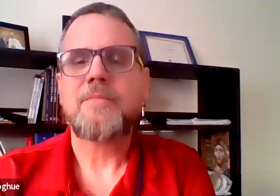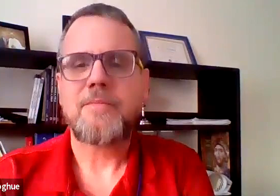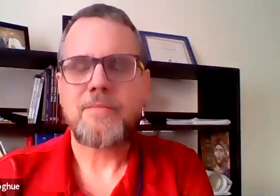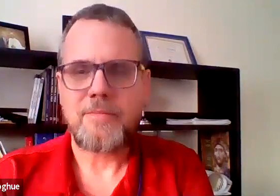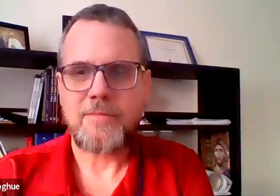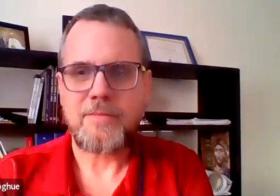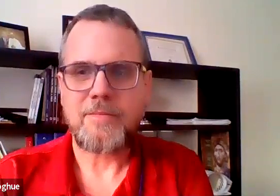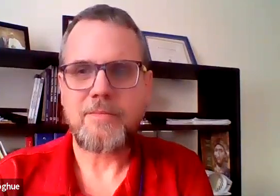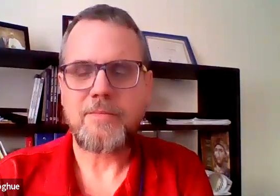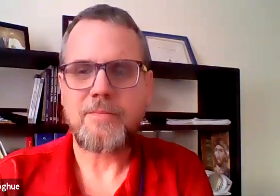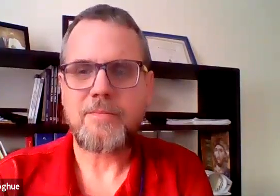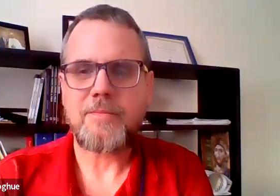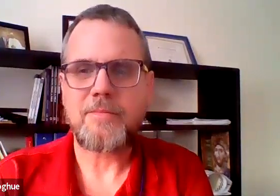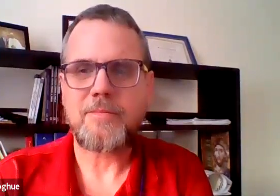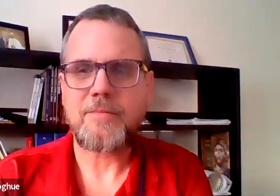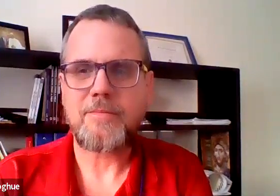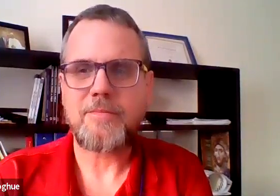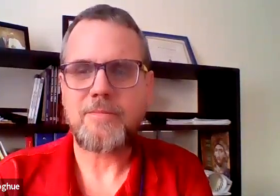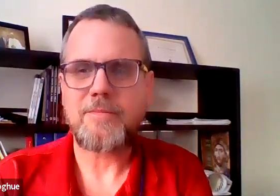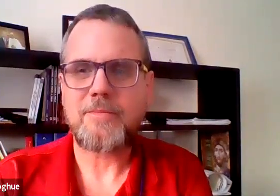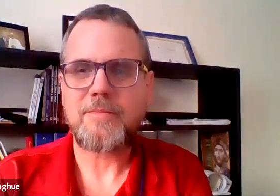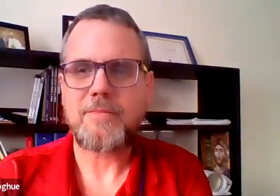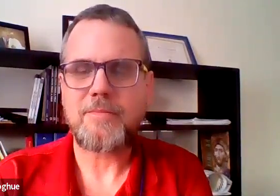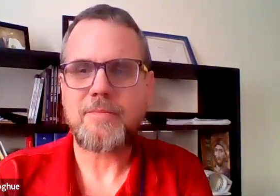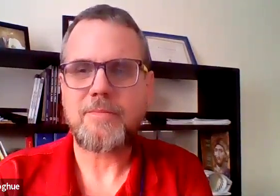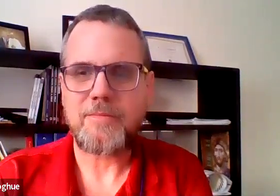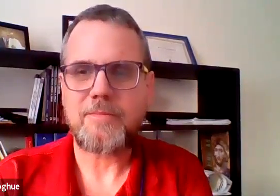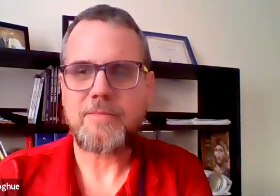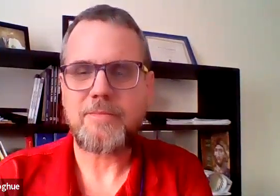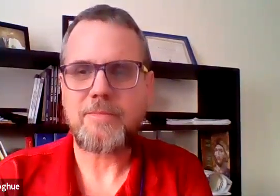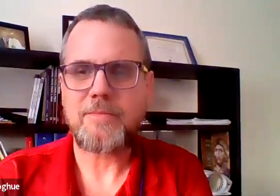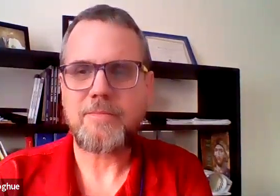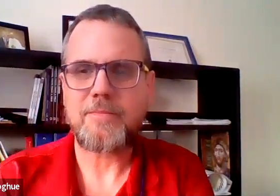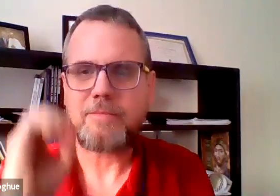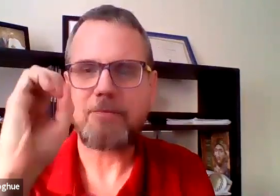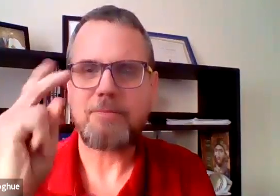is pointing out in front of you. It's the same hand shape. Okay, so Kevin.